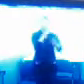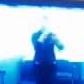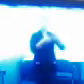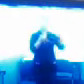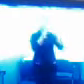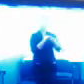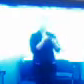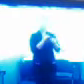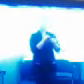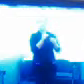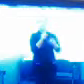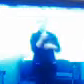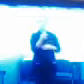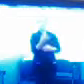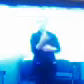comes together in one story.